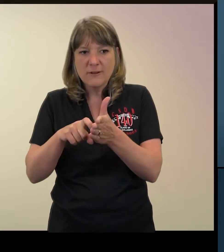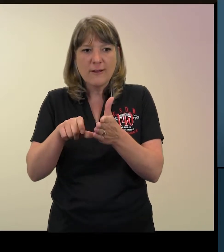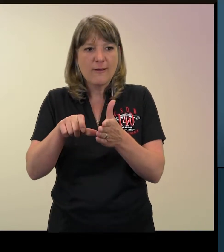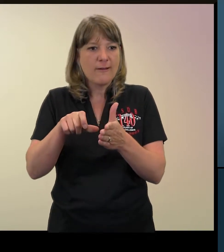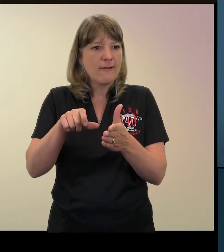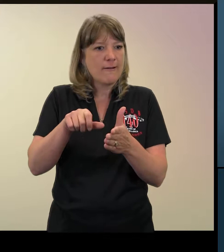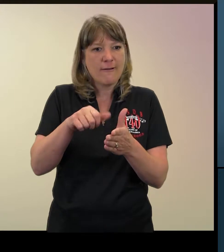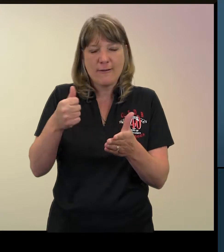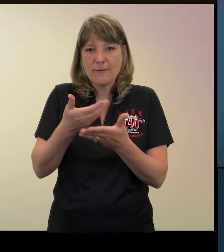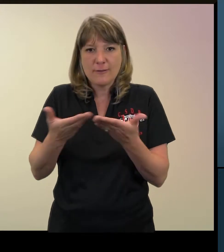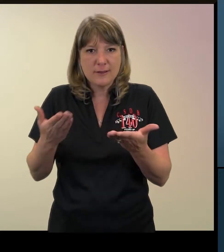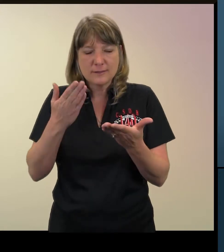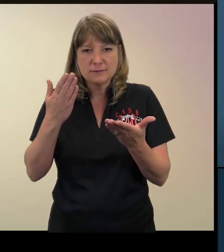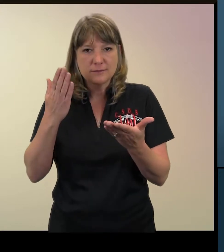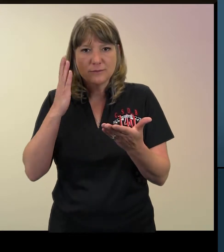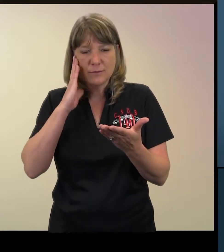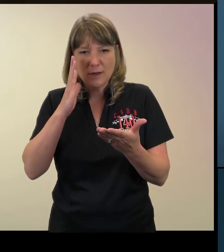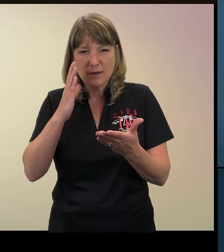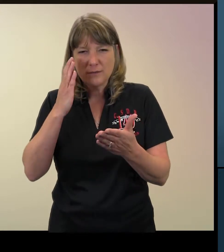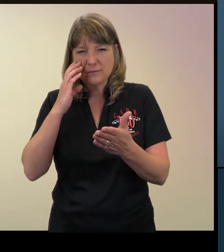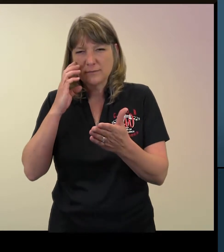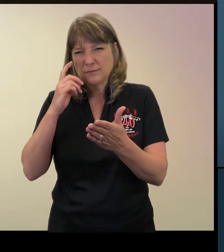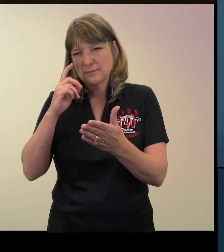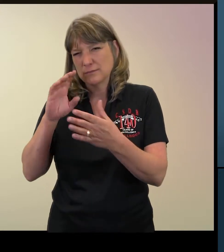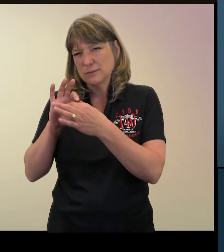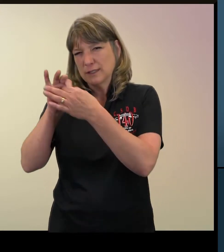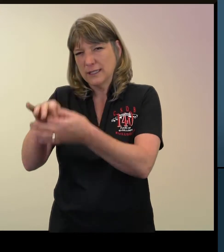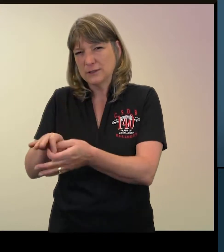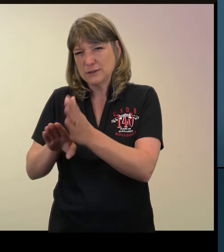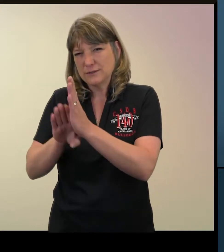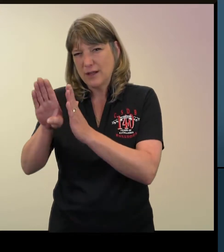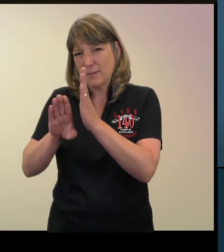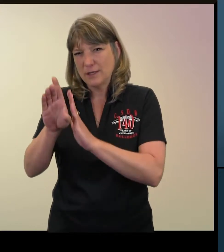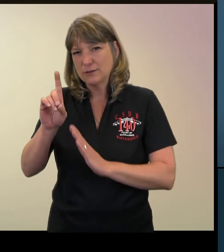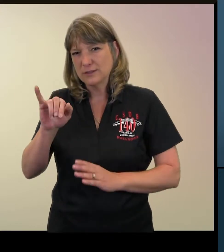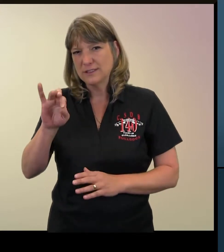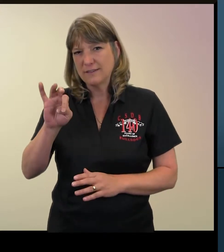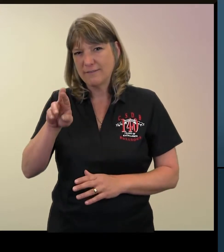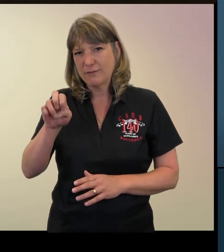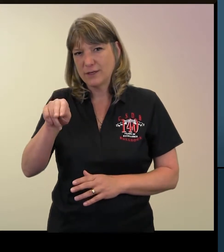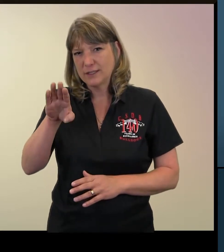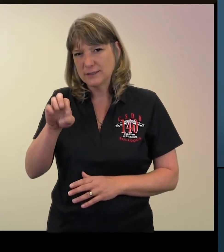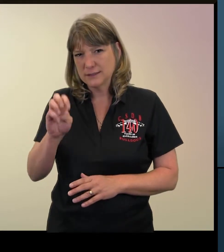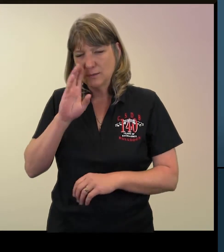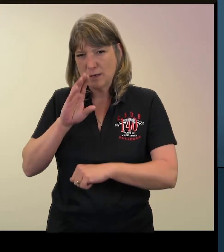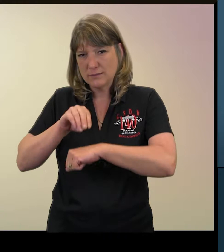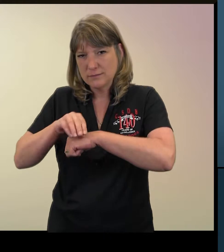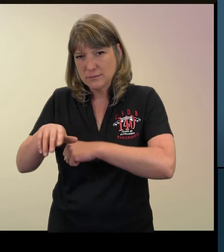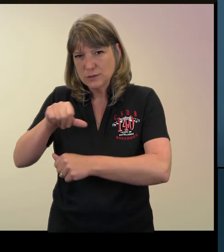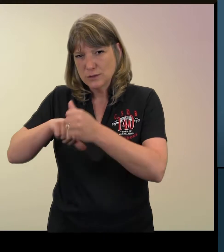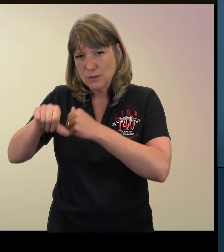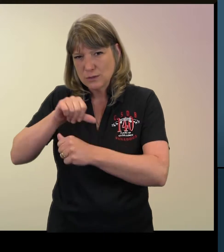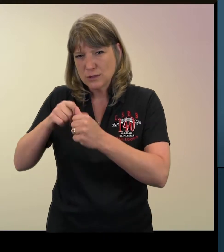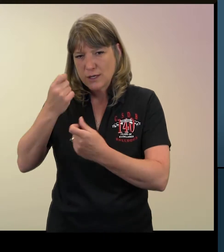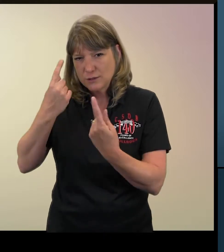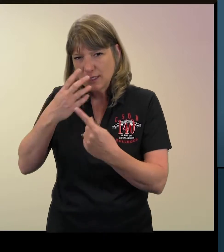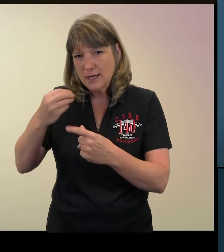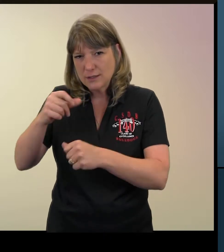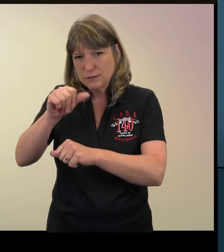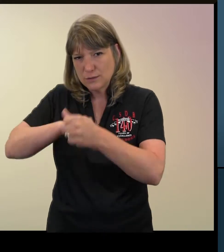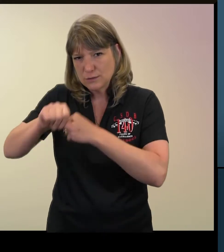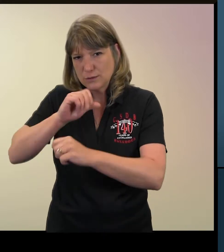be attributed to another developmental difference that affects social communication and